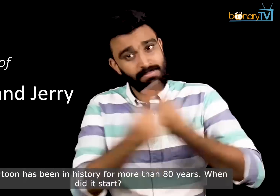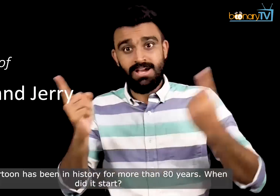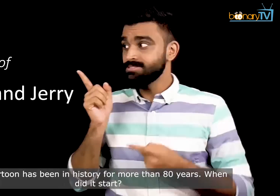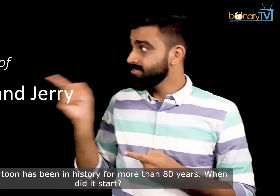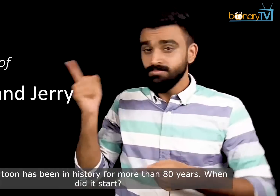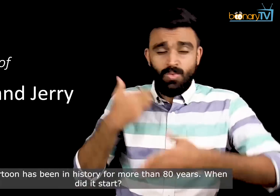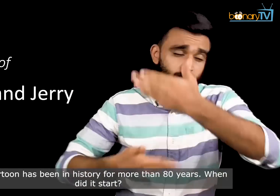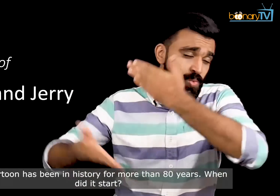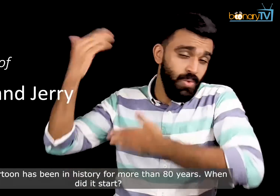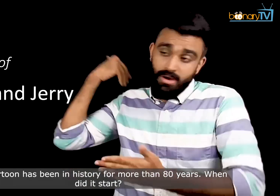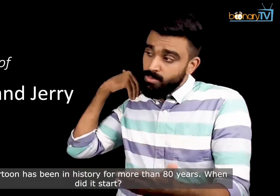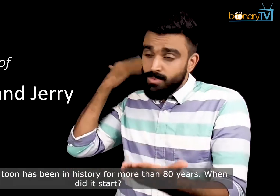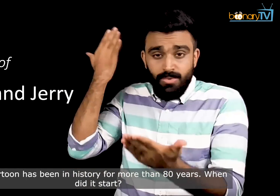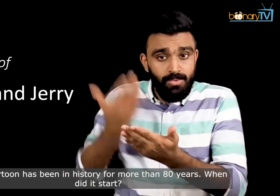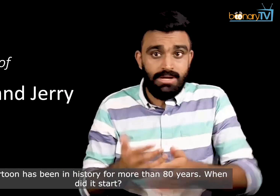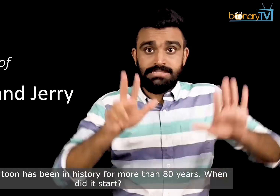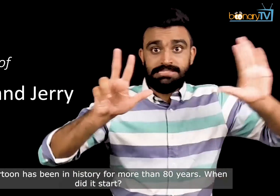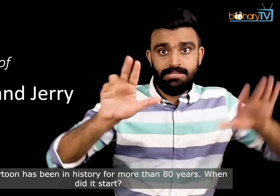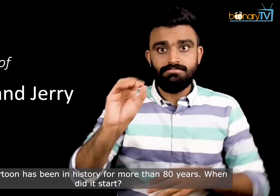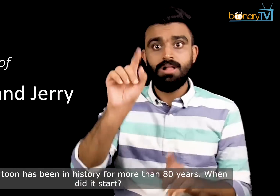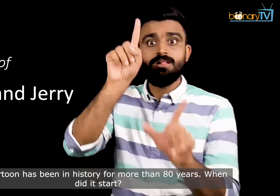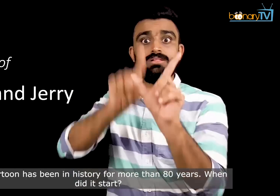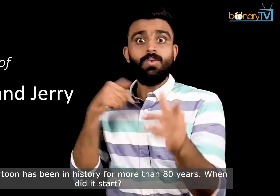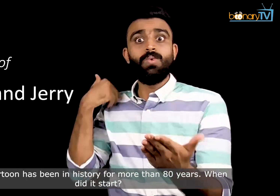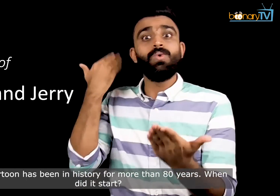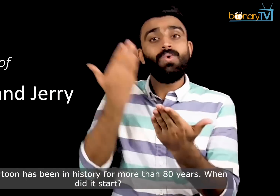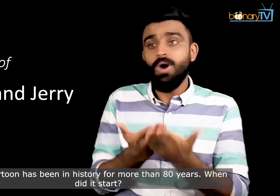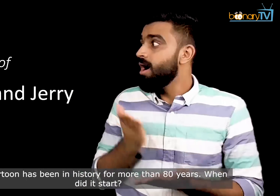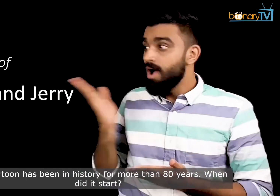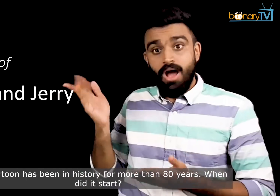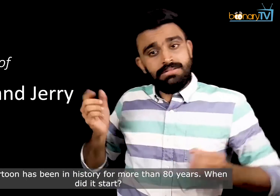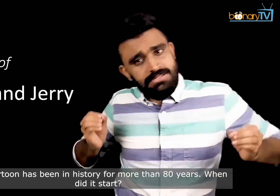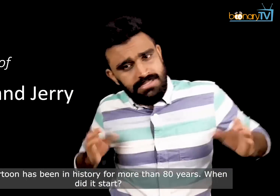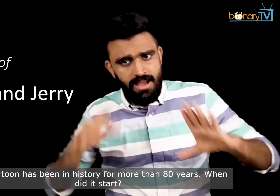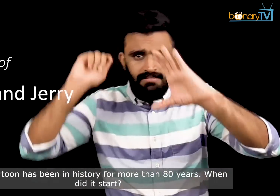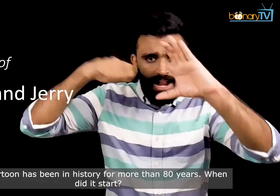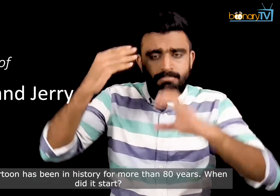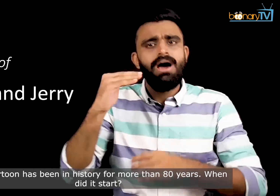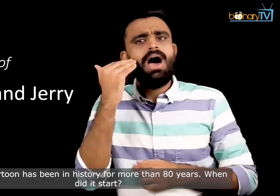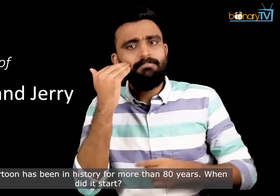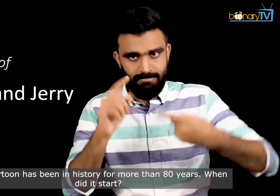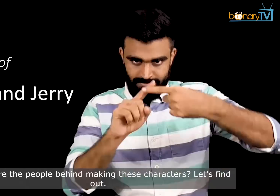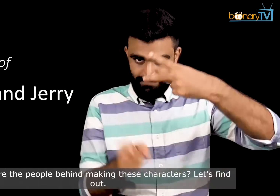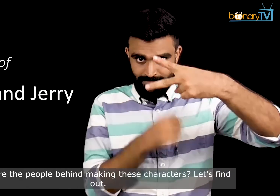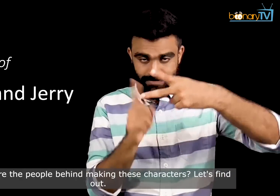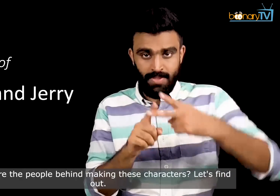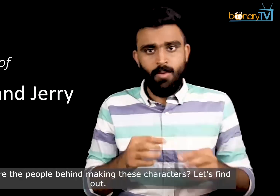been in history for more than 80 years. When did it start? Who were the